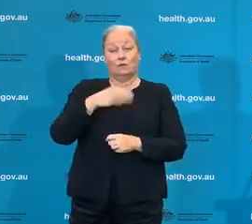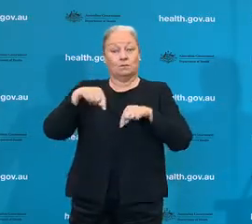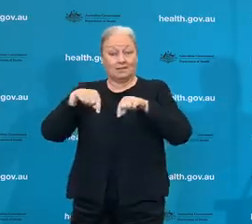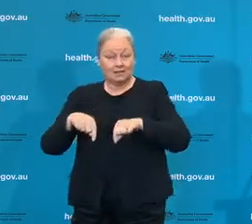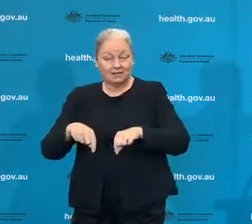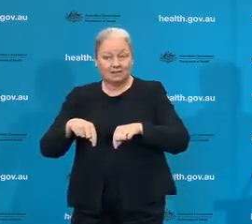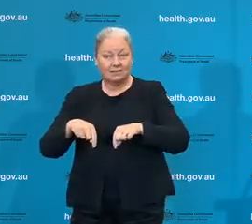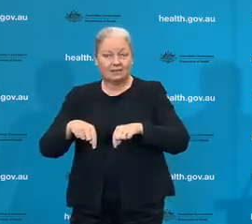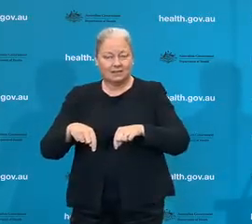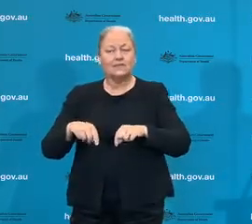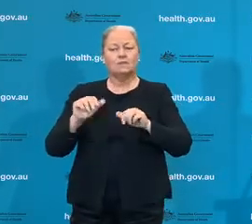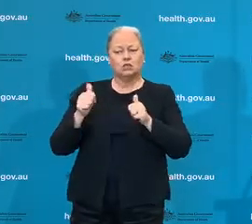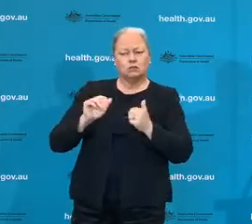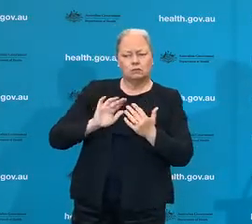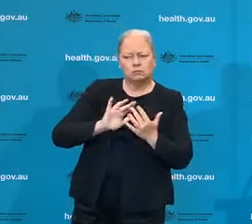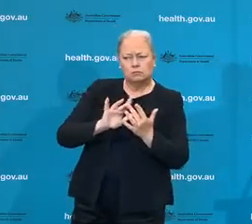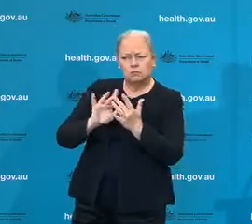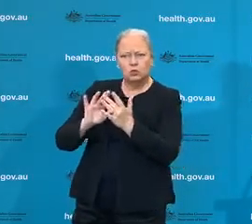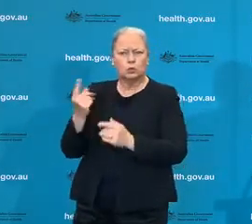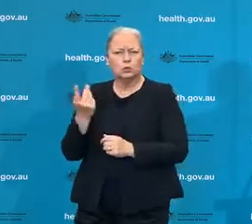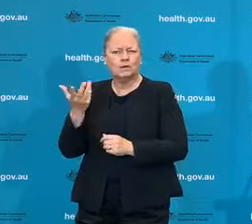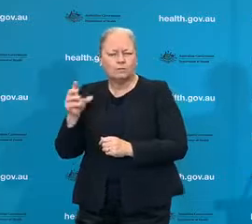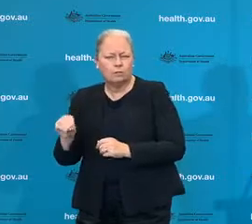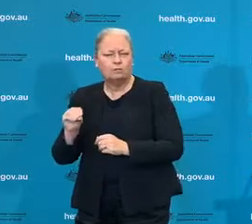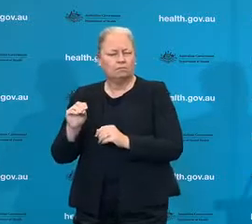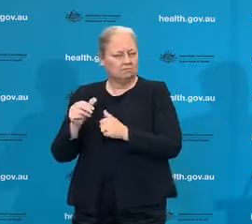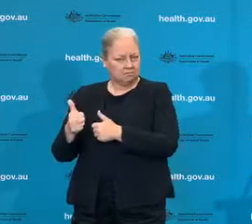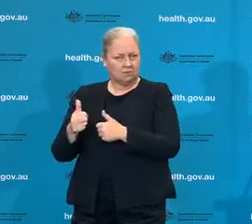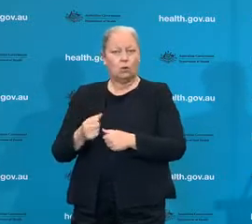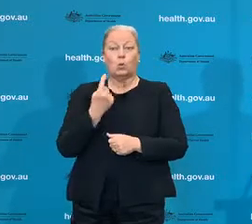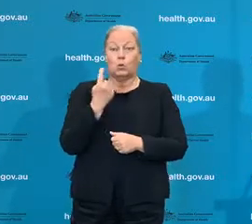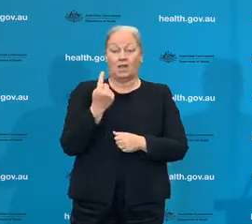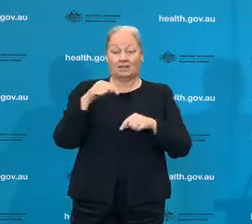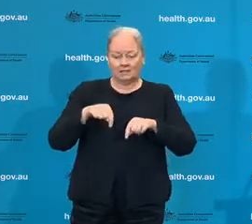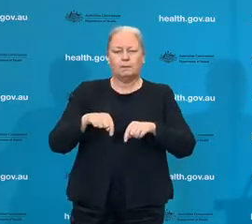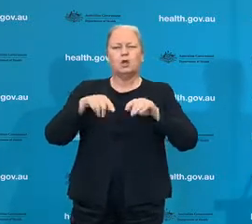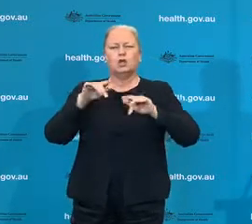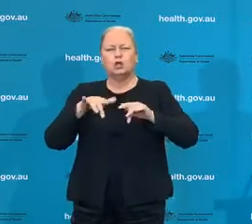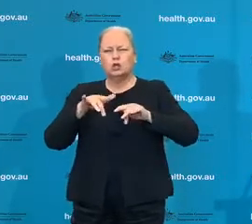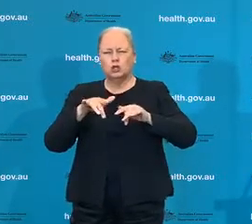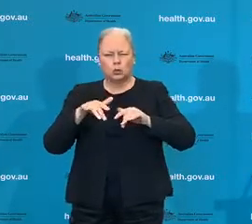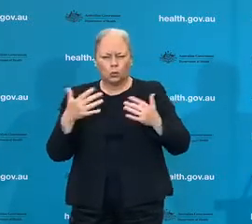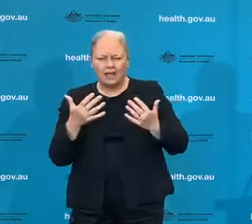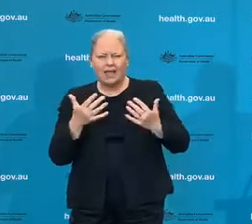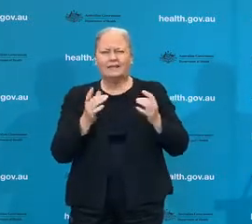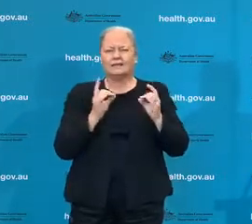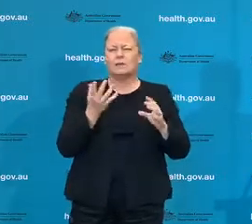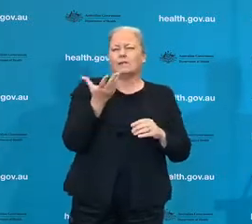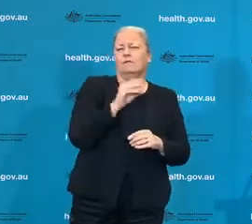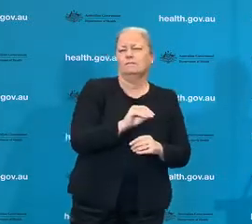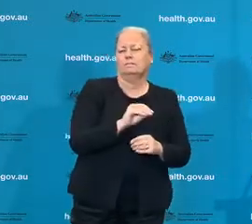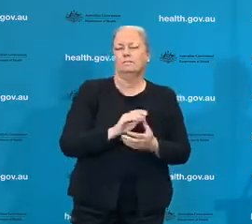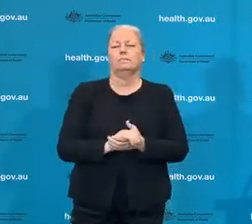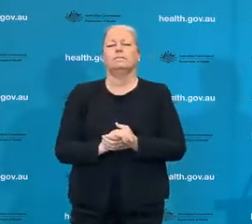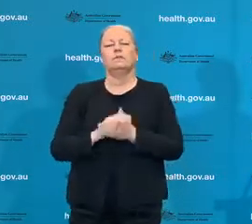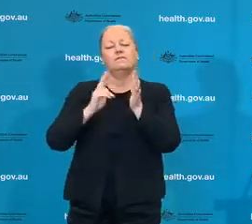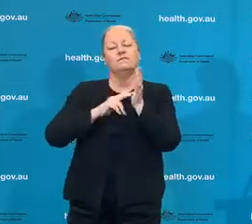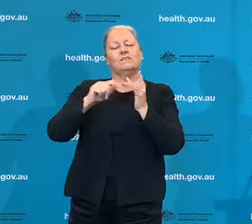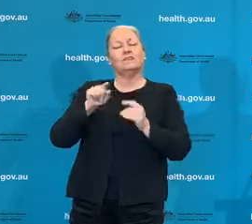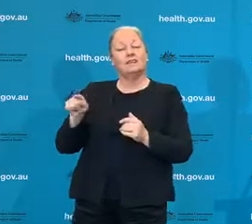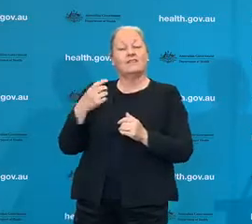and were contacts of a confirmed case. 1 was locally acquired and the contact has not yet been identified. Today, Victoria